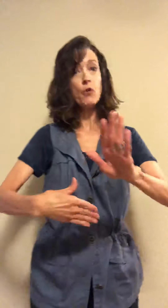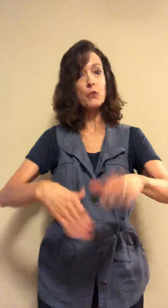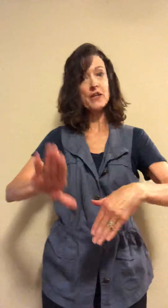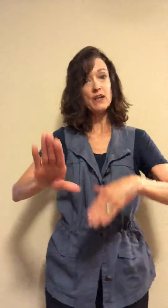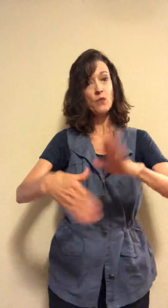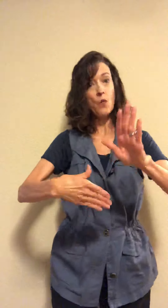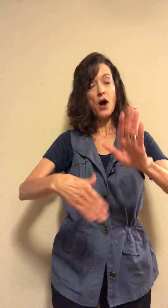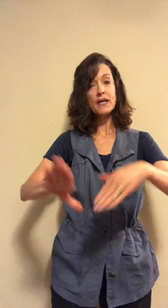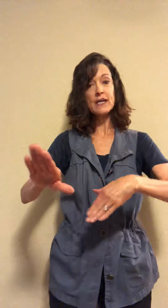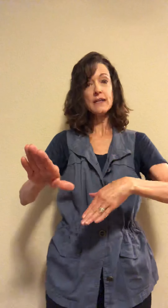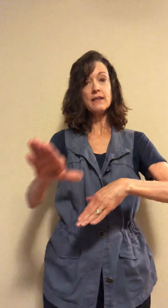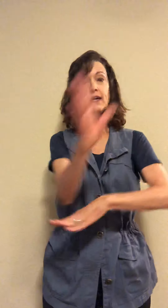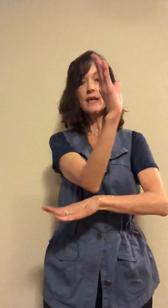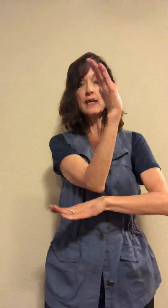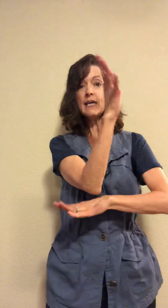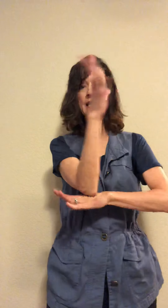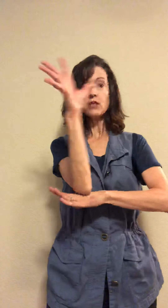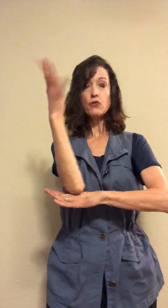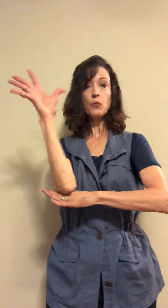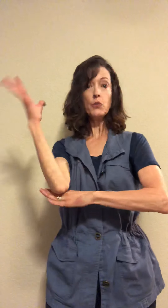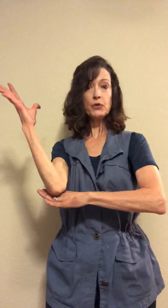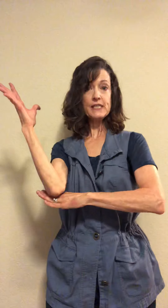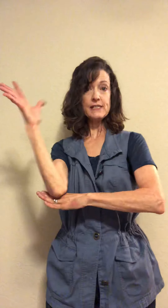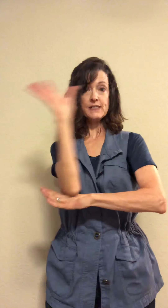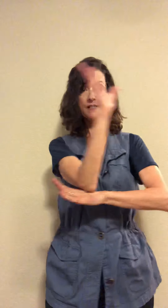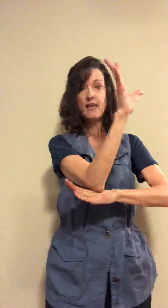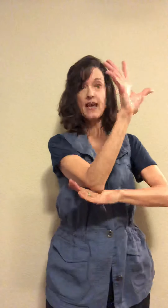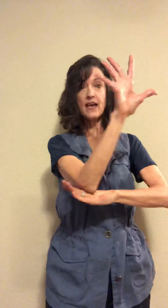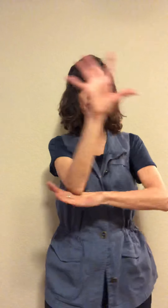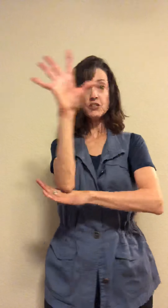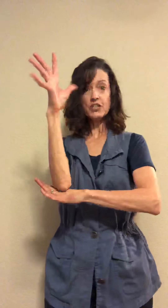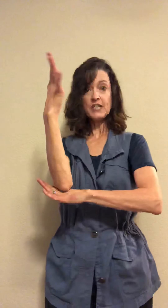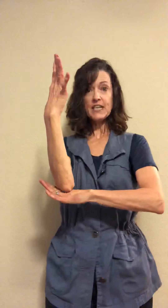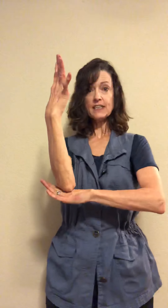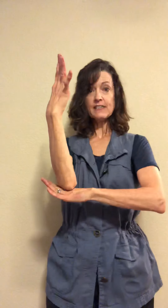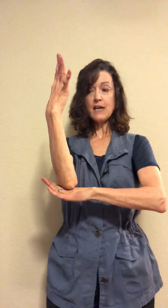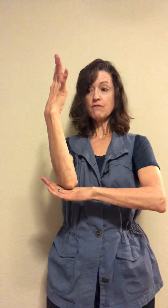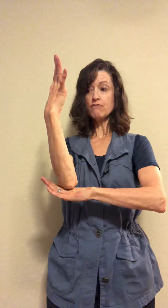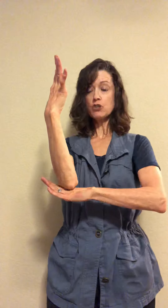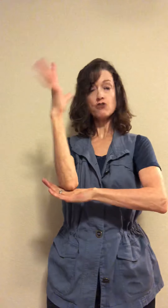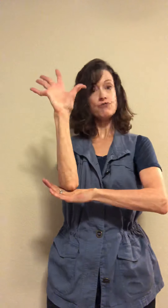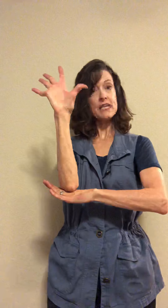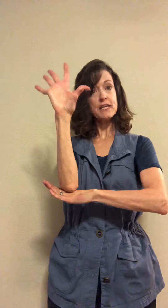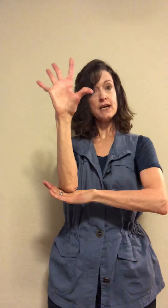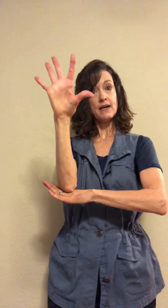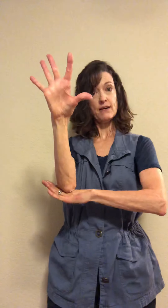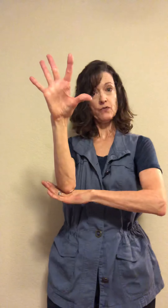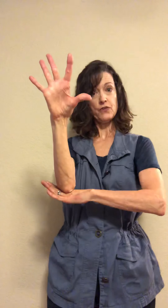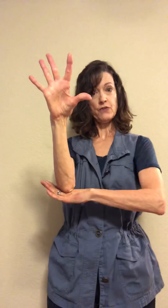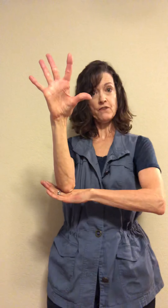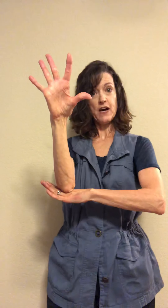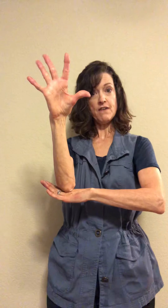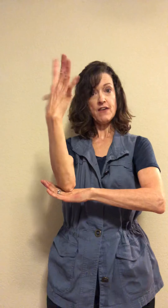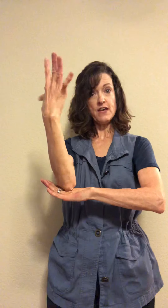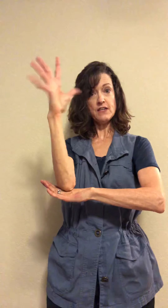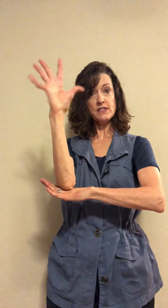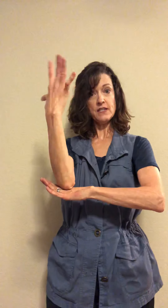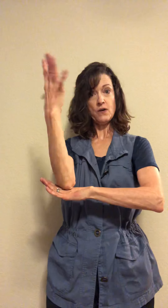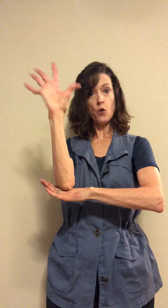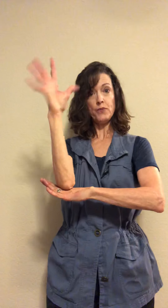forward, walking in the woods. And you're going to take the sign for tree with your 5 hand, open